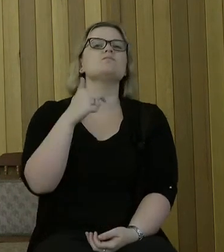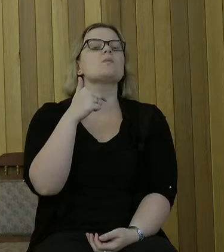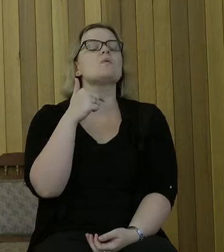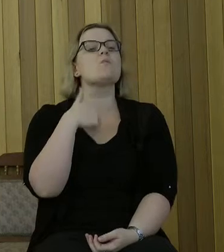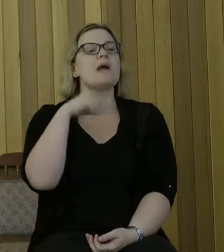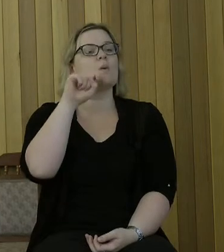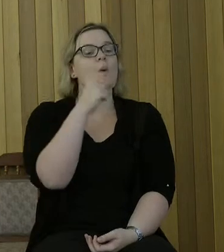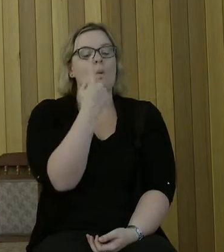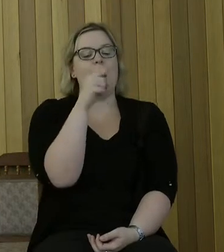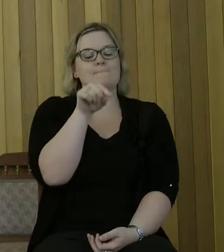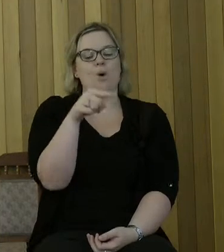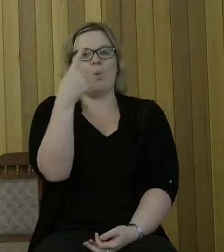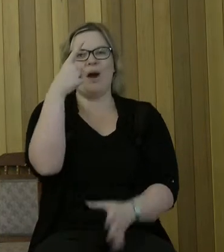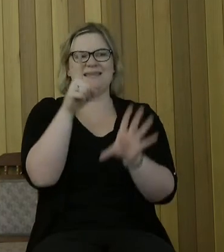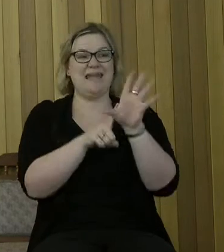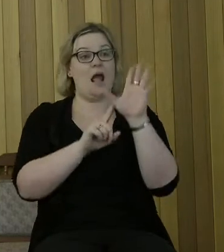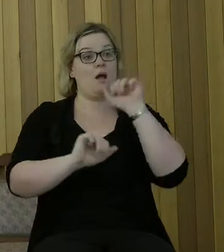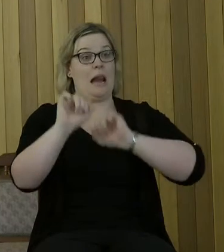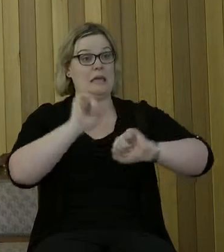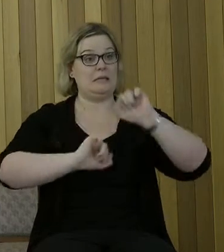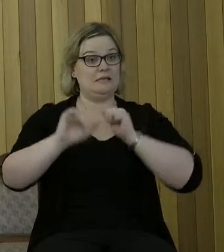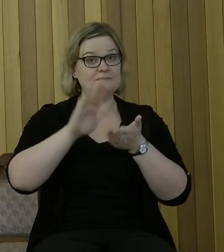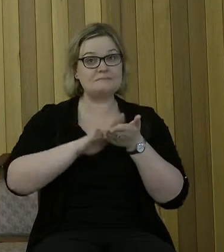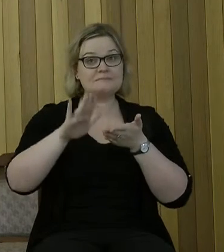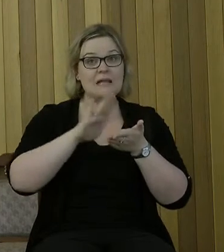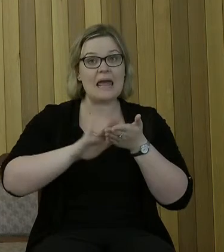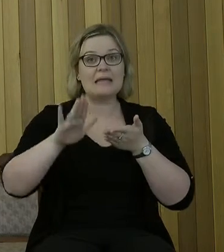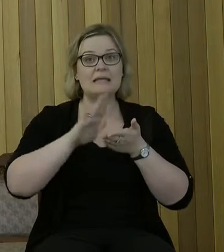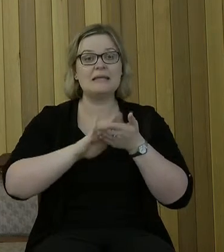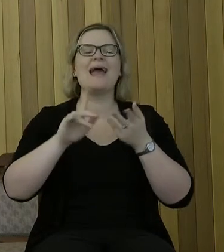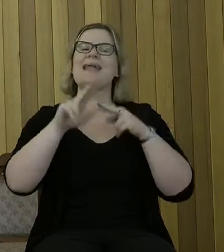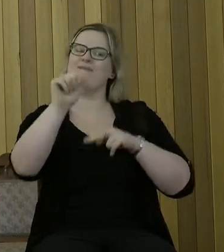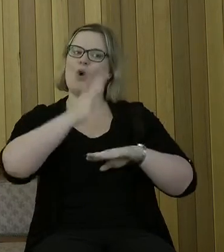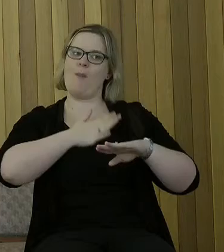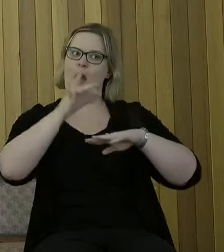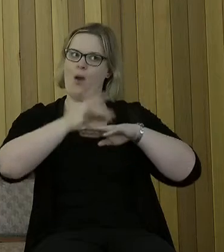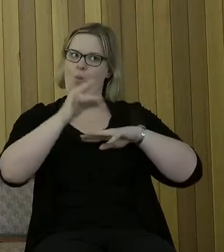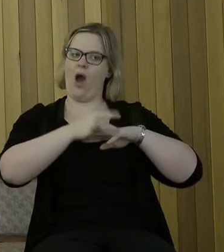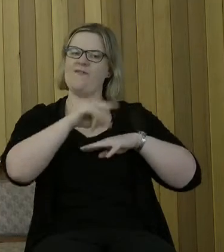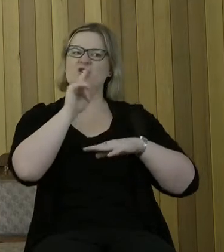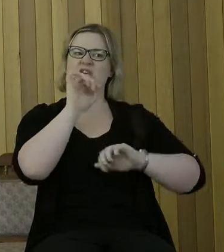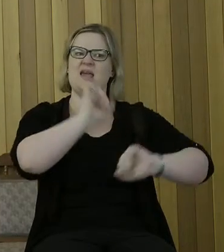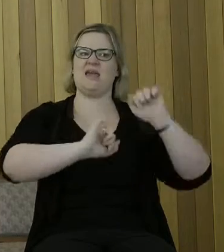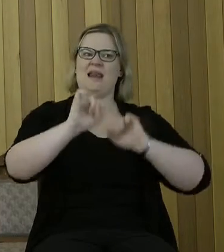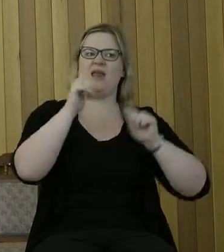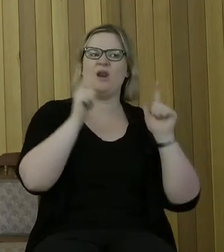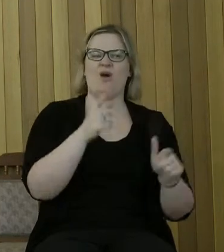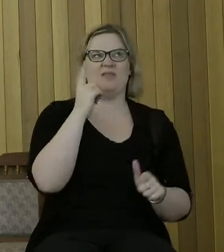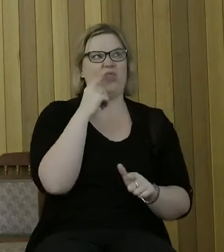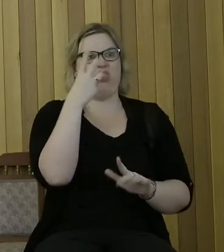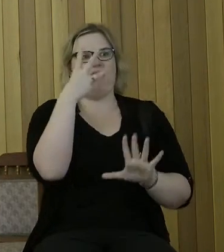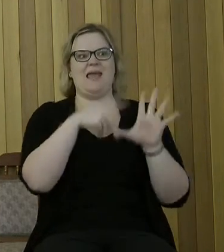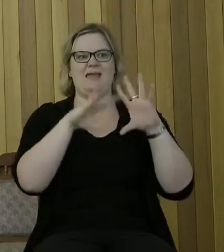We spend 1.1 years cleaning, and more if you're my wife. You should tell us if you spend 3 years cleaning, I